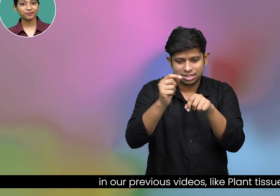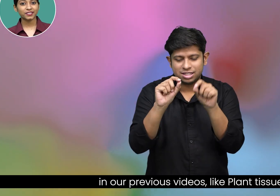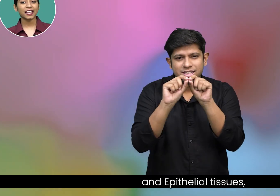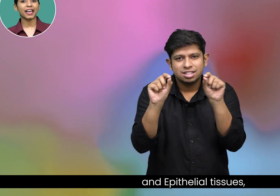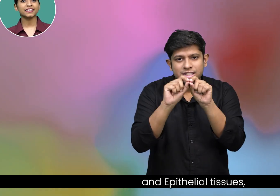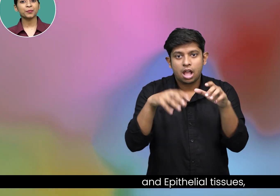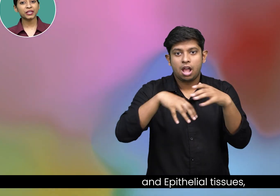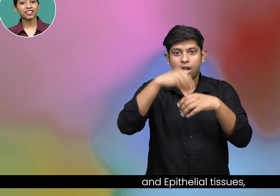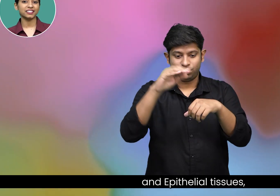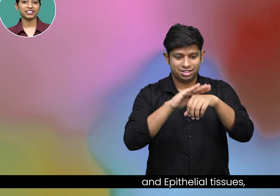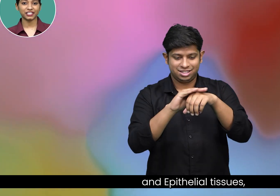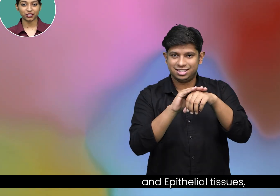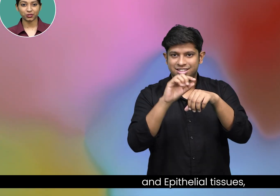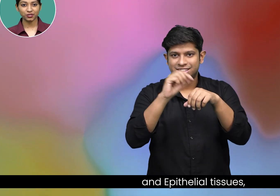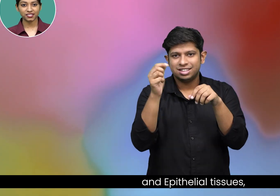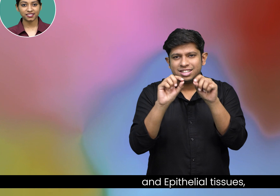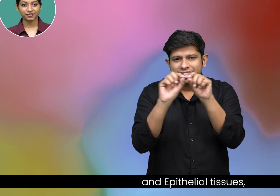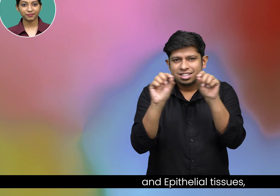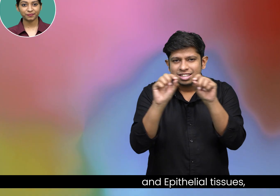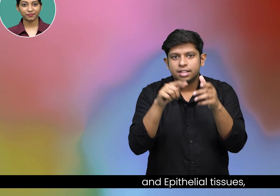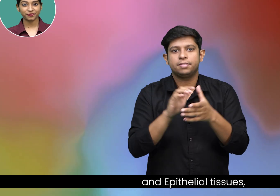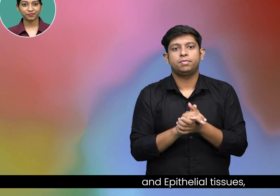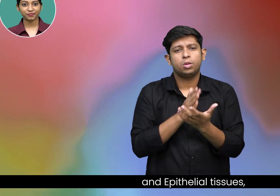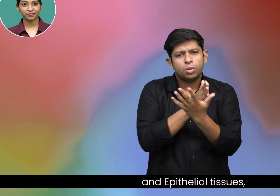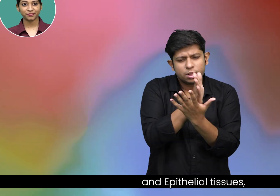tissues and epithelial tissues,